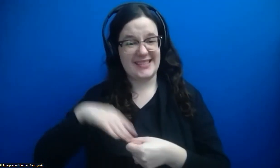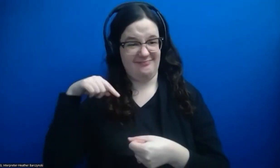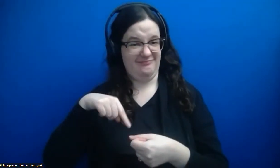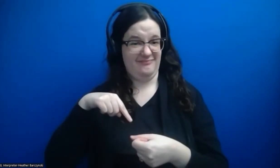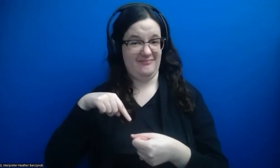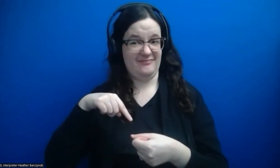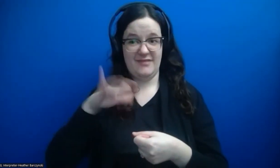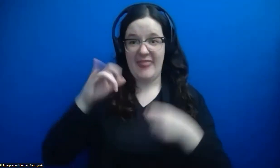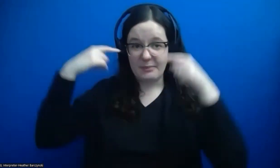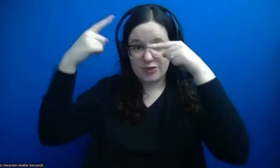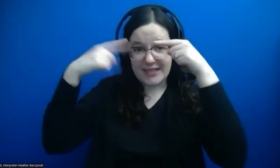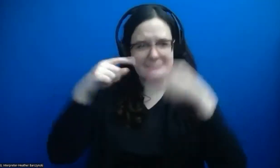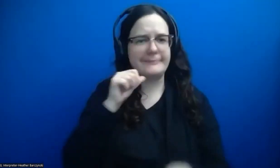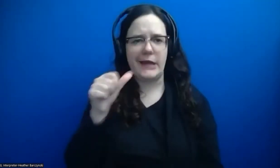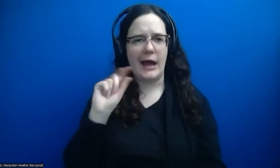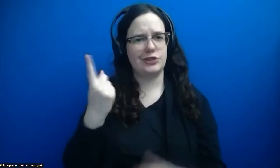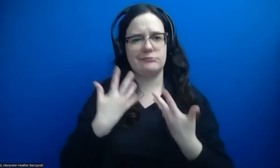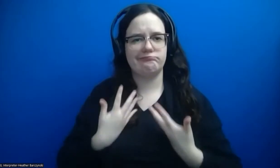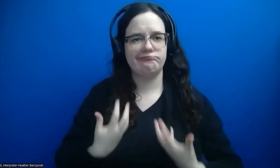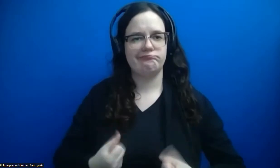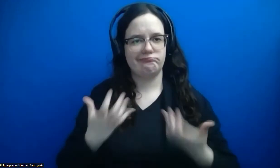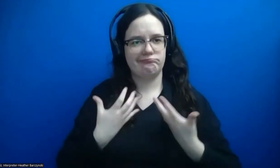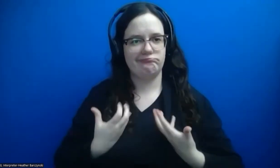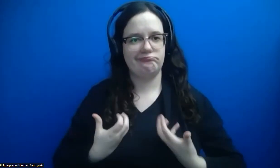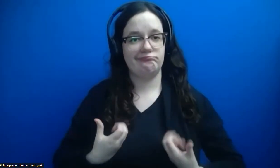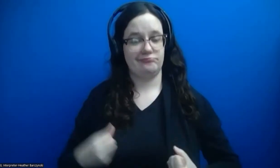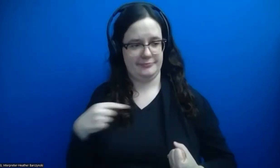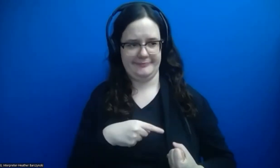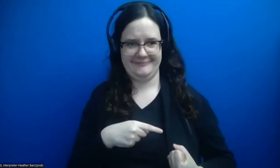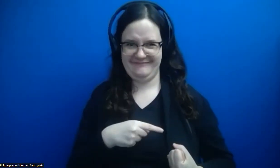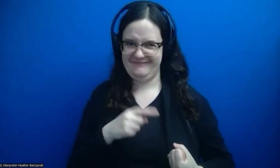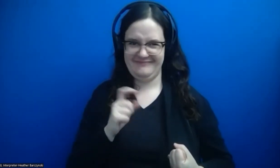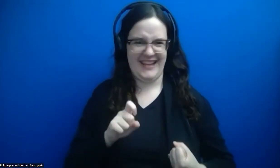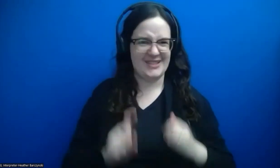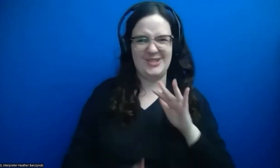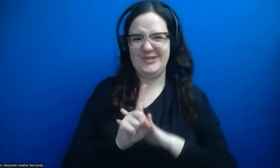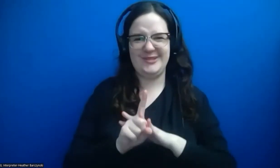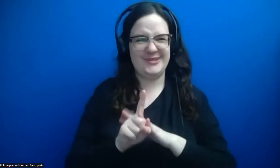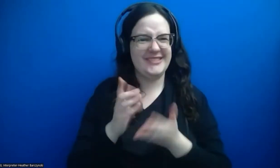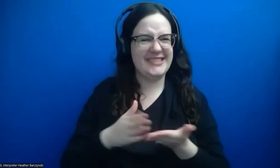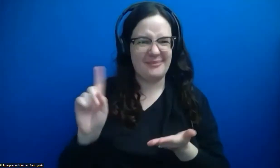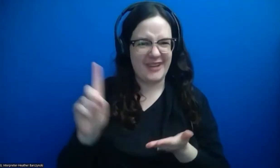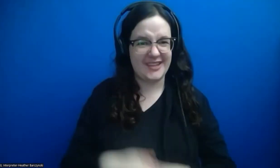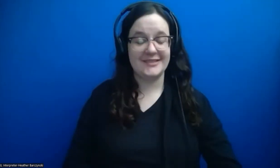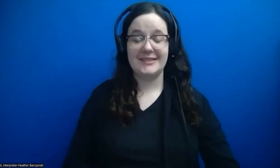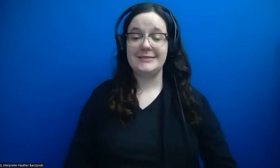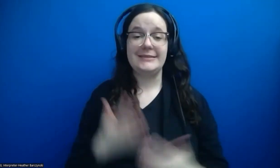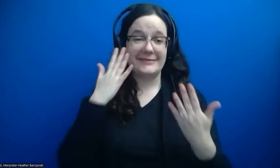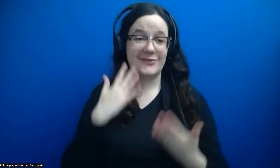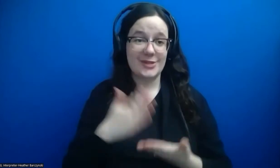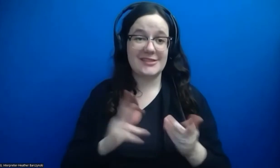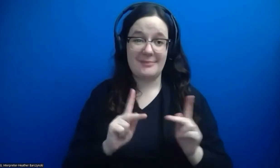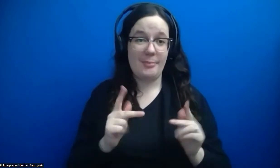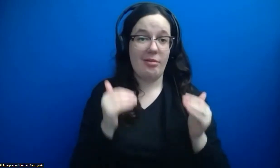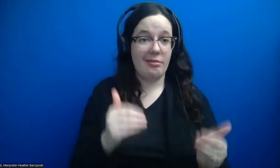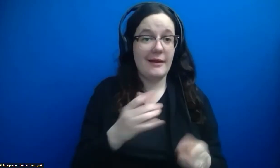in the moment. So that kind of has to come out somewhere. For some people, unfortunately, it's alcohol or drugs. For me, it was